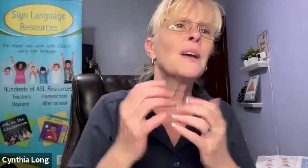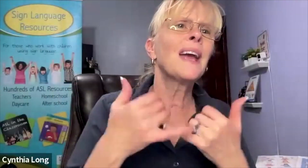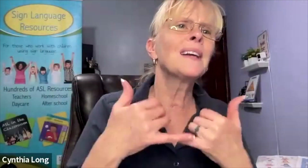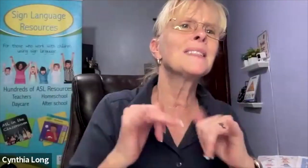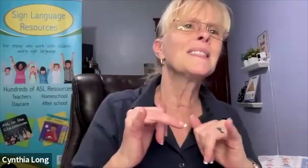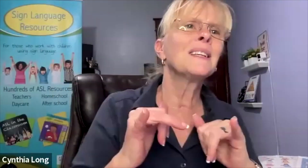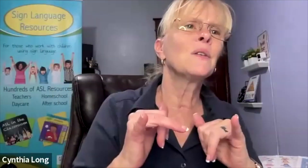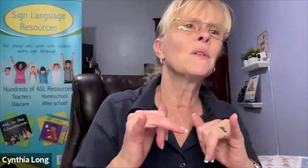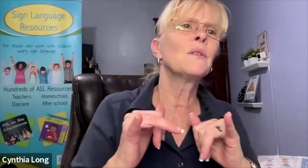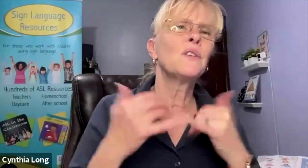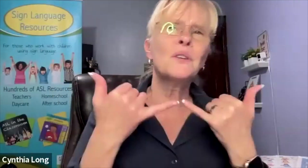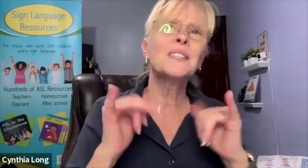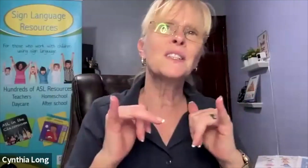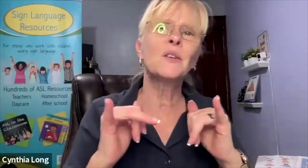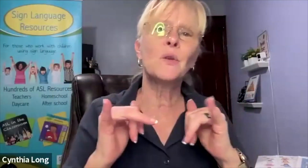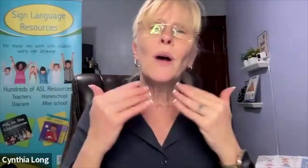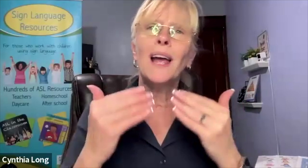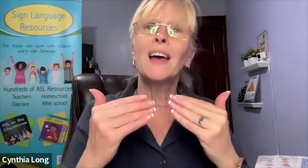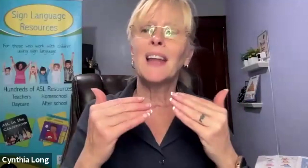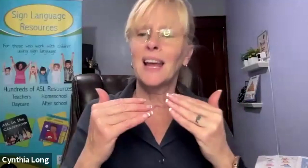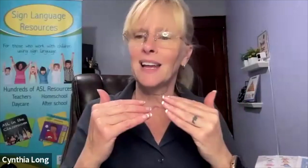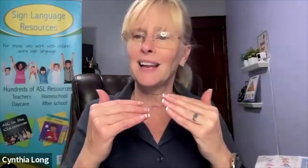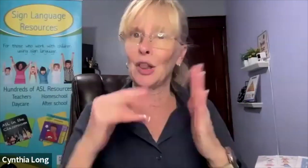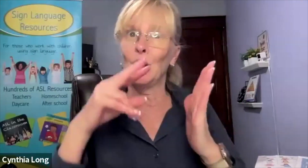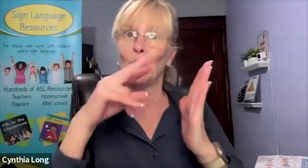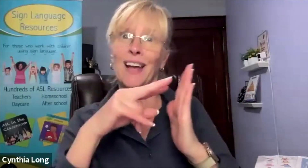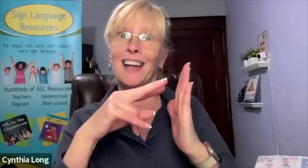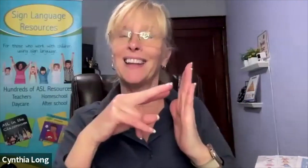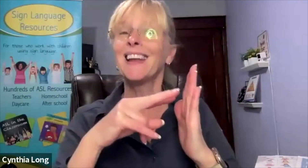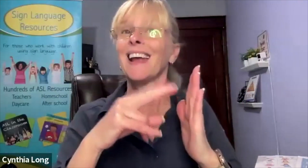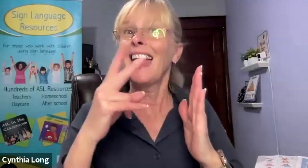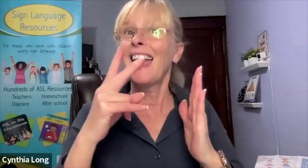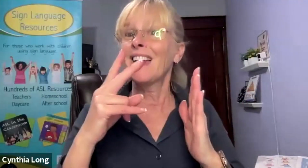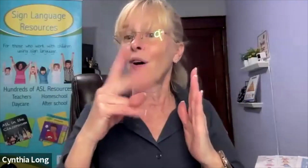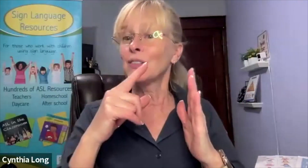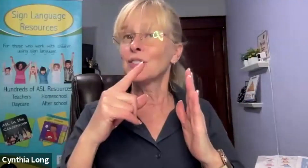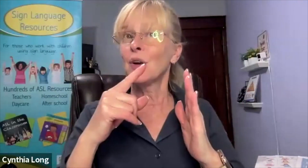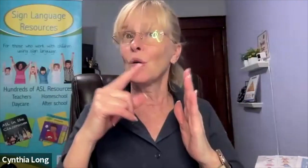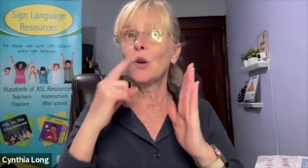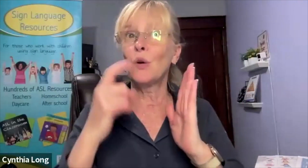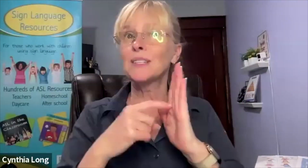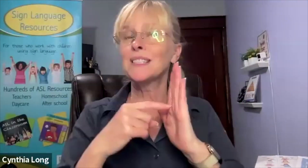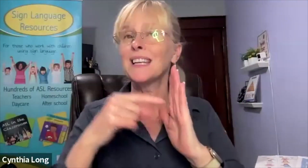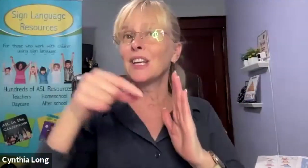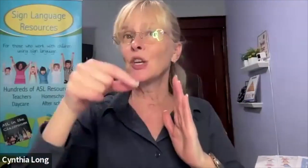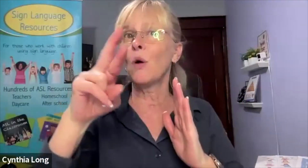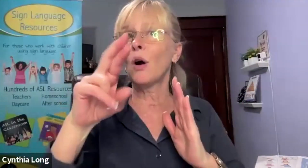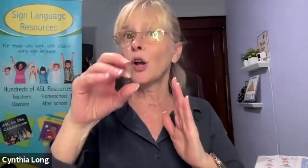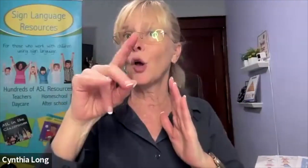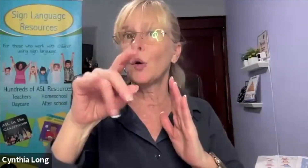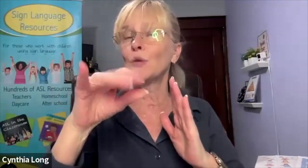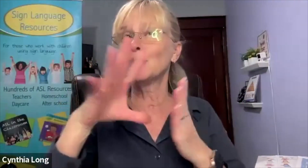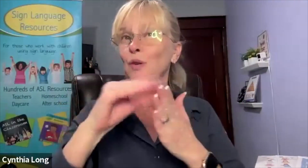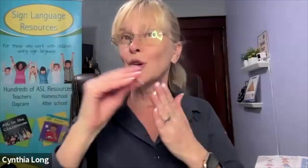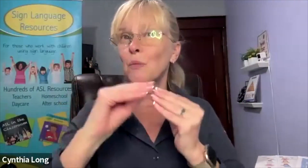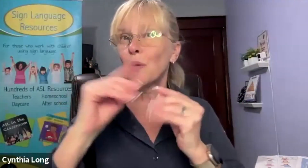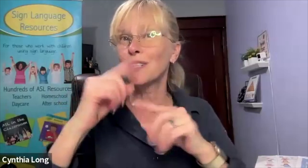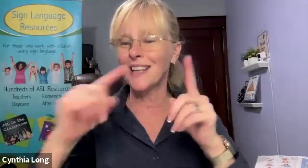can still go ahead and look at it and also notice the QR code to learn more